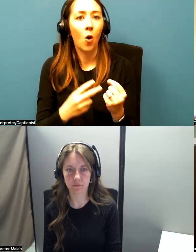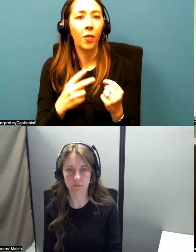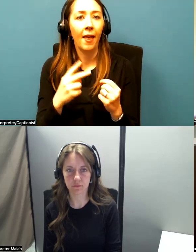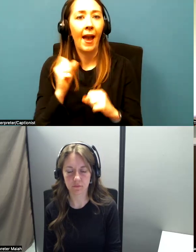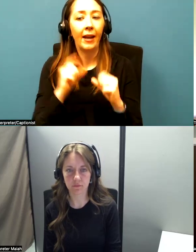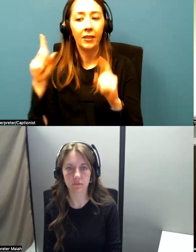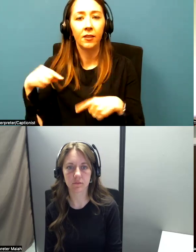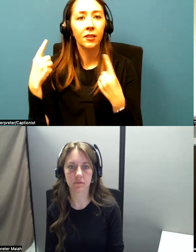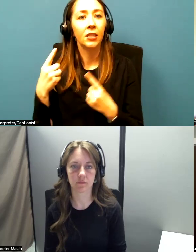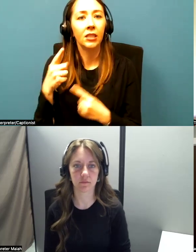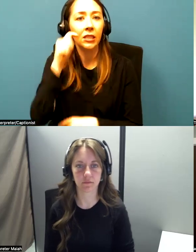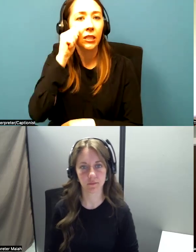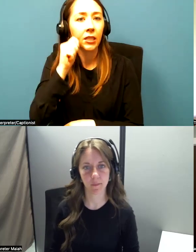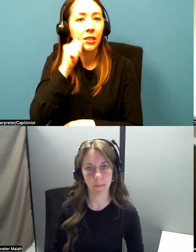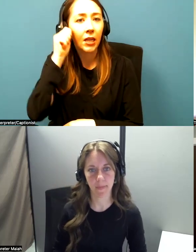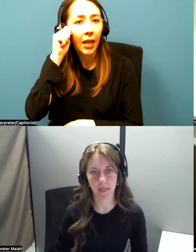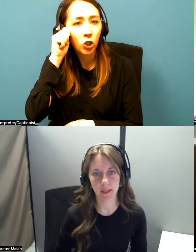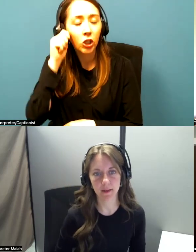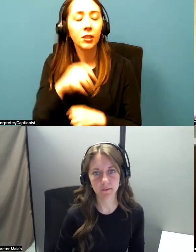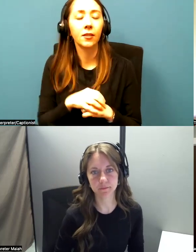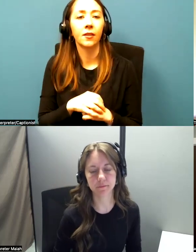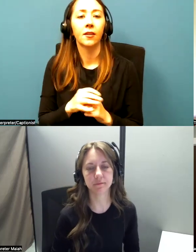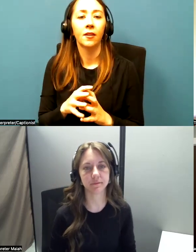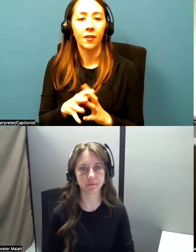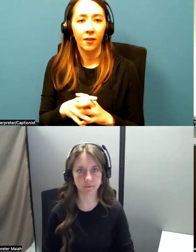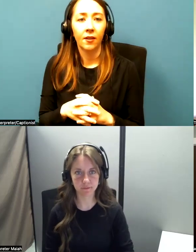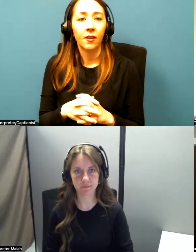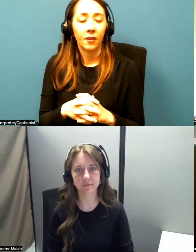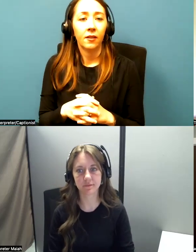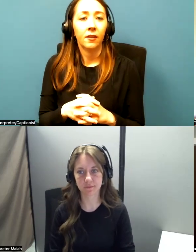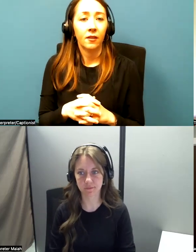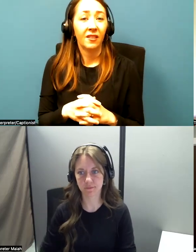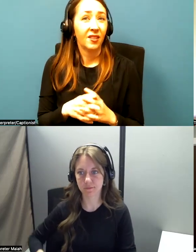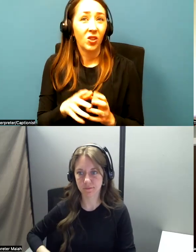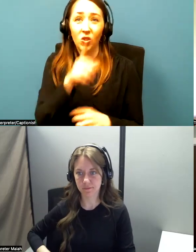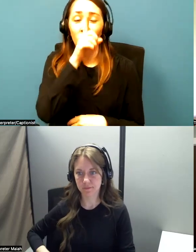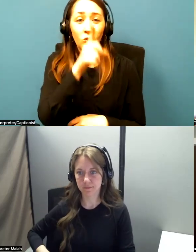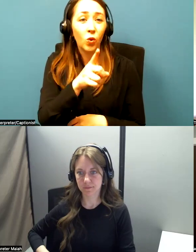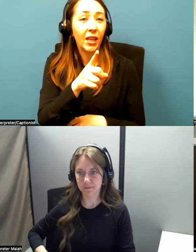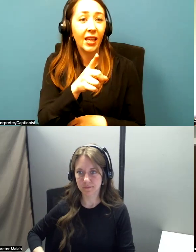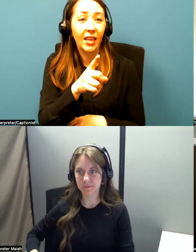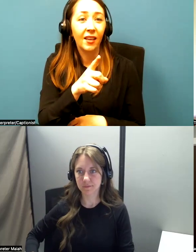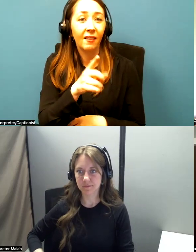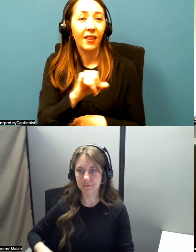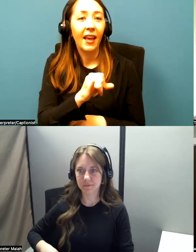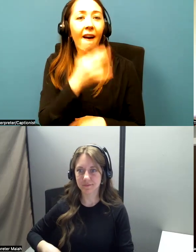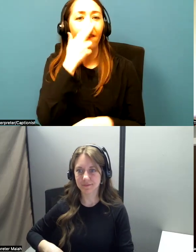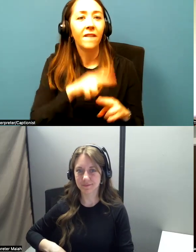teenagers, um and it was truly like playing a really fun game of